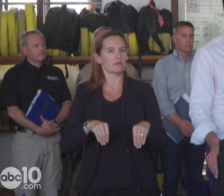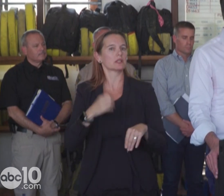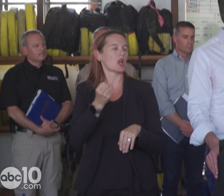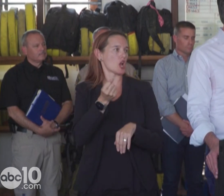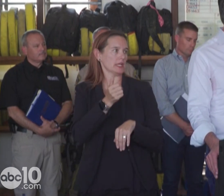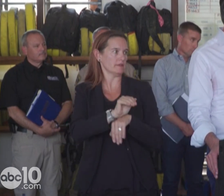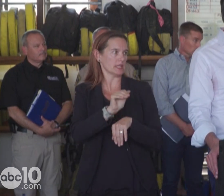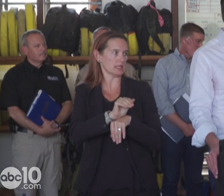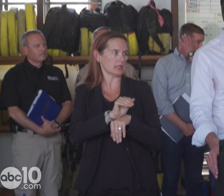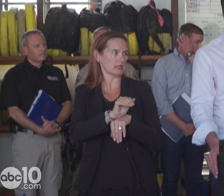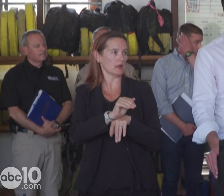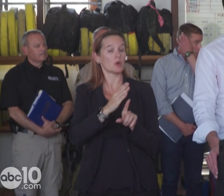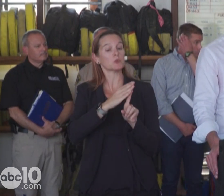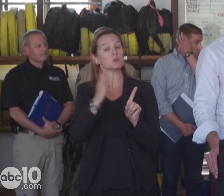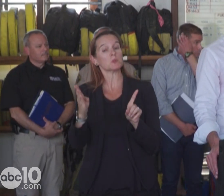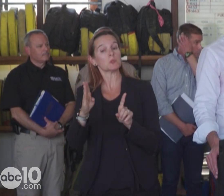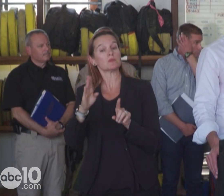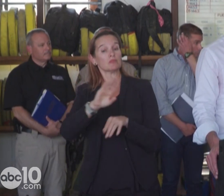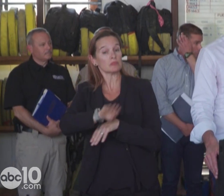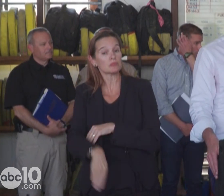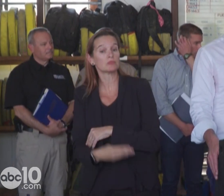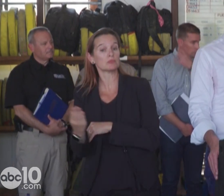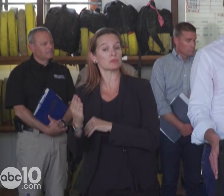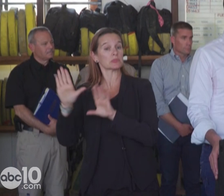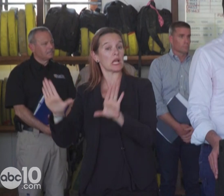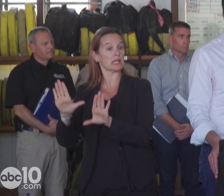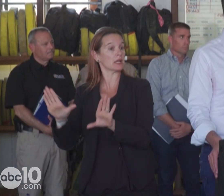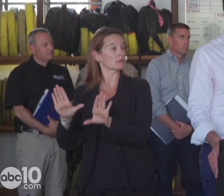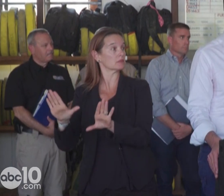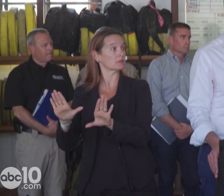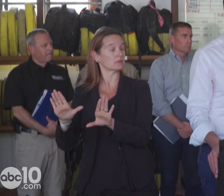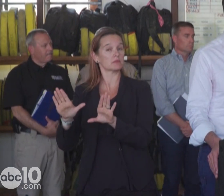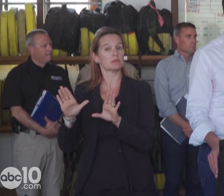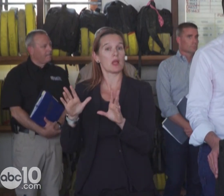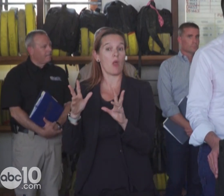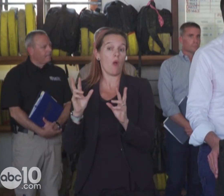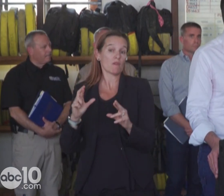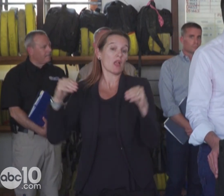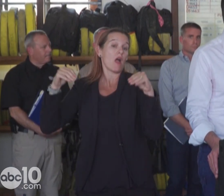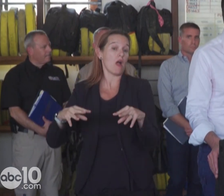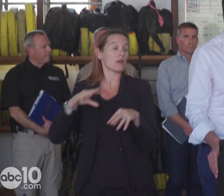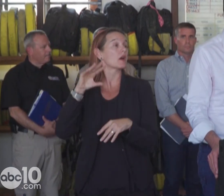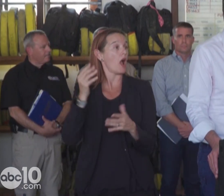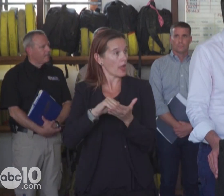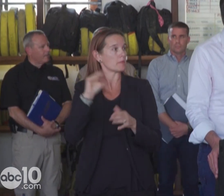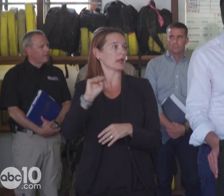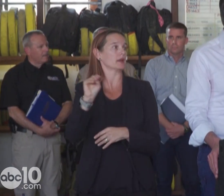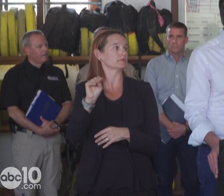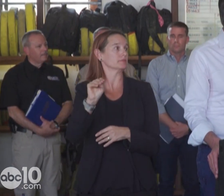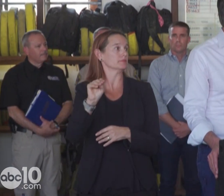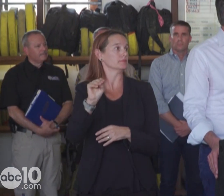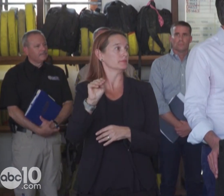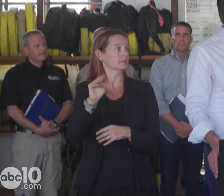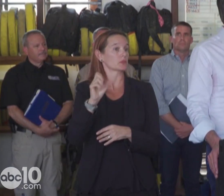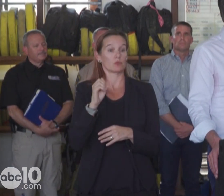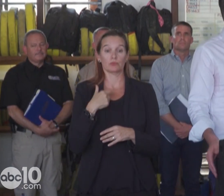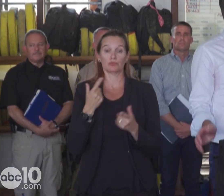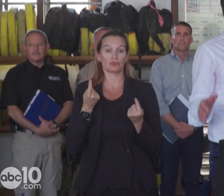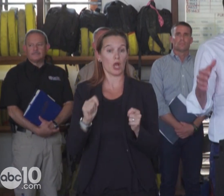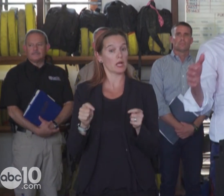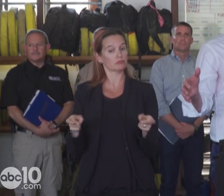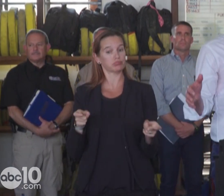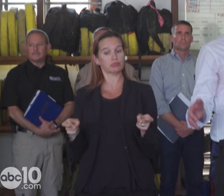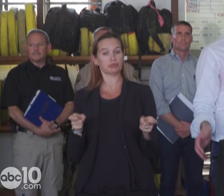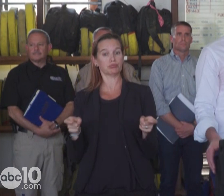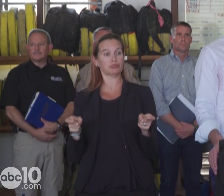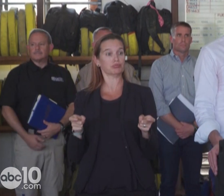at the moment into Sunday, hopefully turning back on Monday. And we are doing everything in our power to mitigate